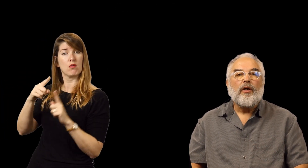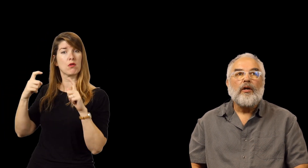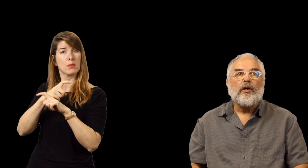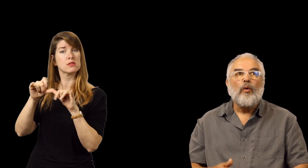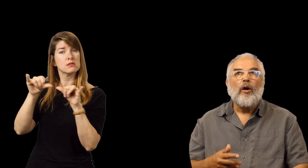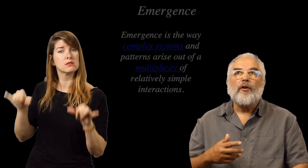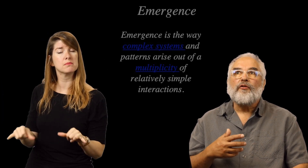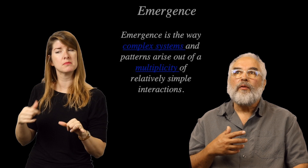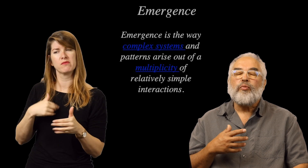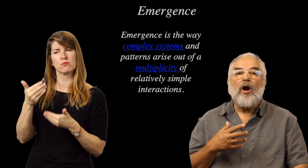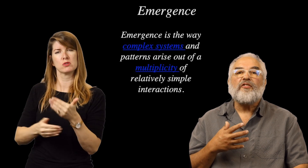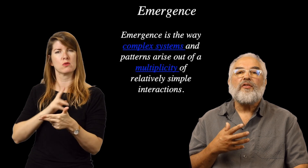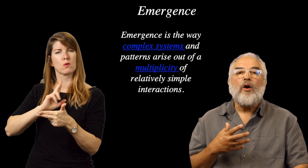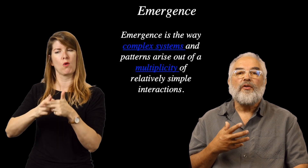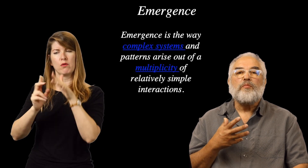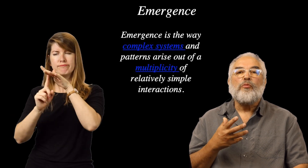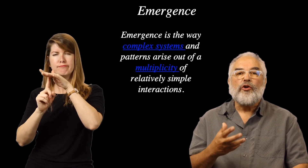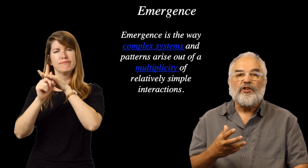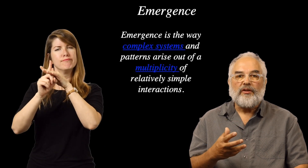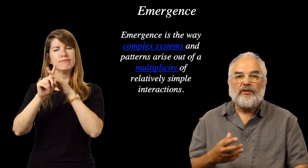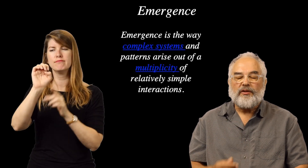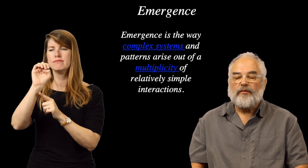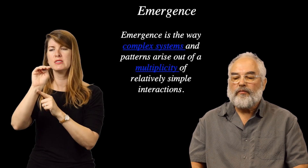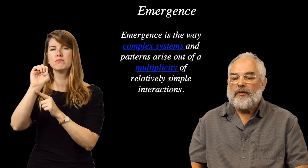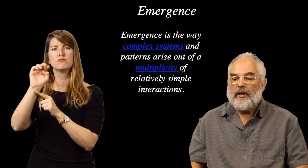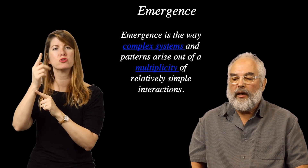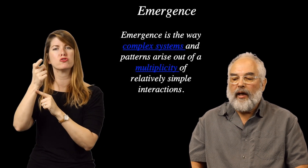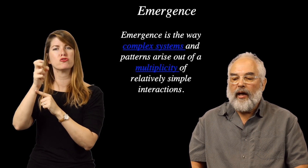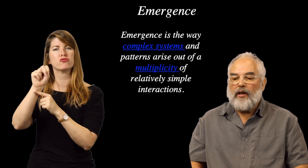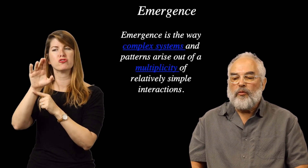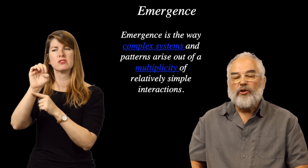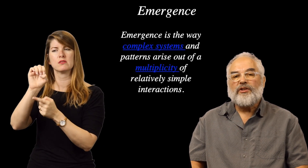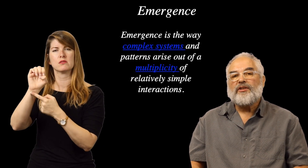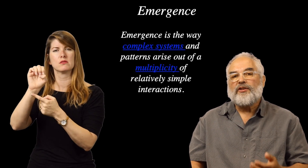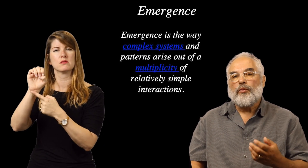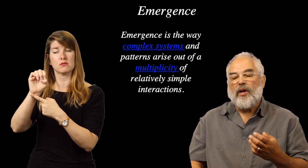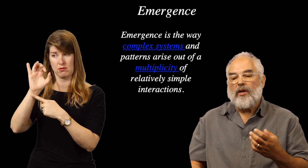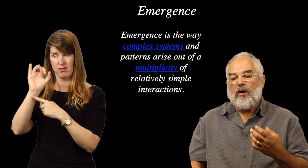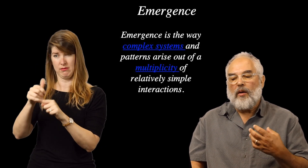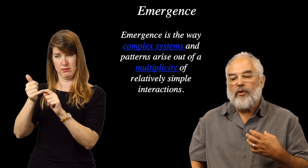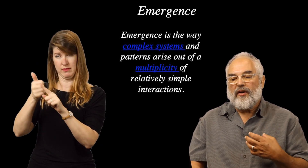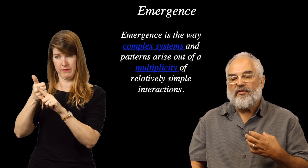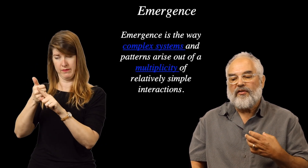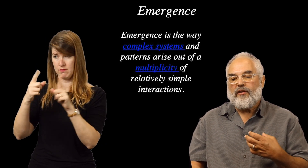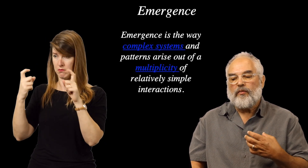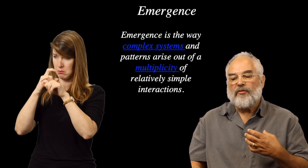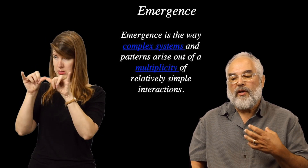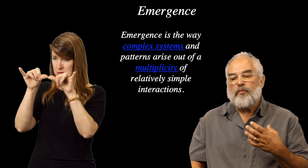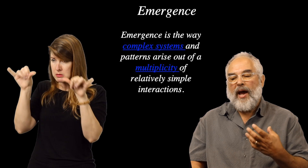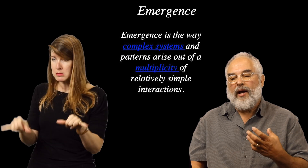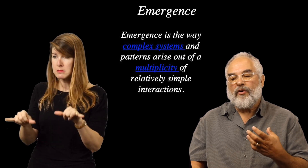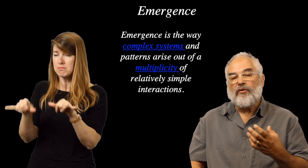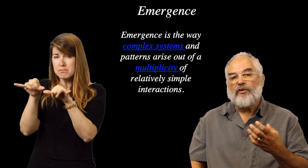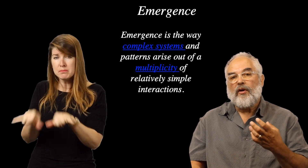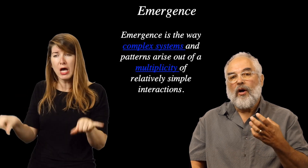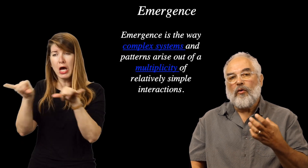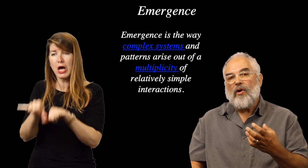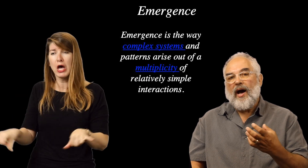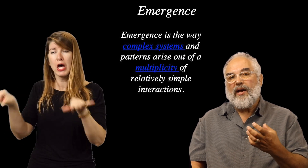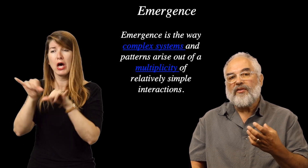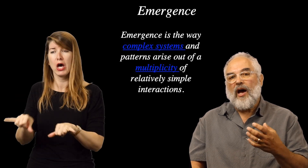system, there's a process called emergence. And emergence is the way that complex systems and